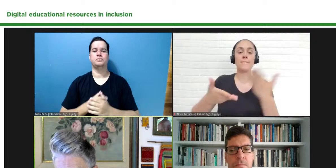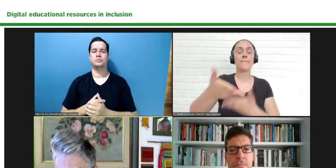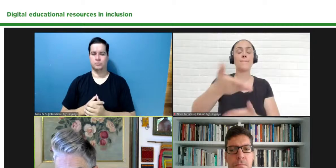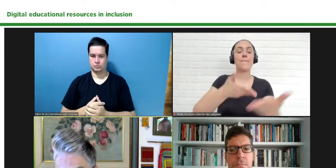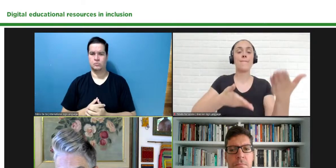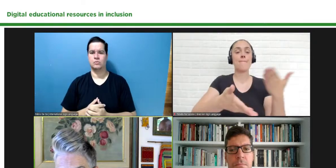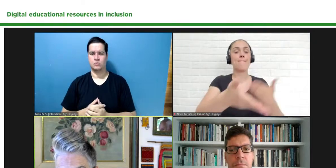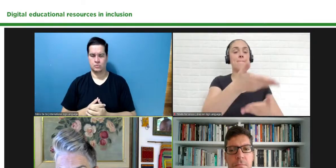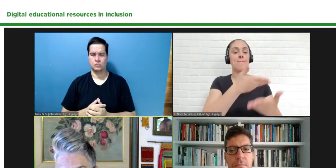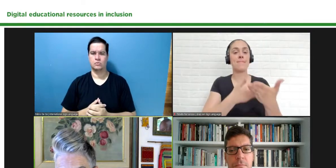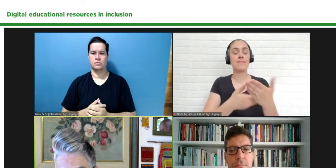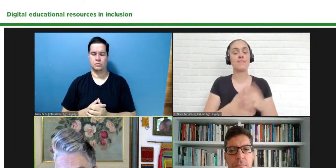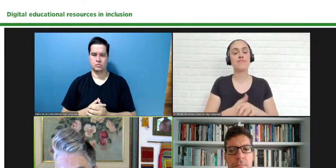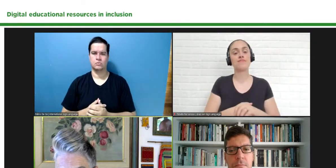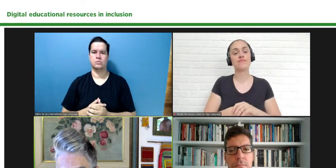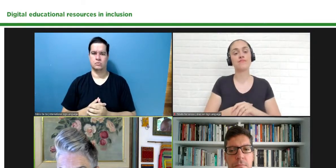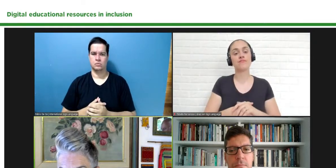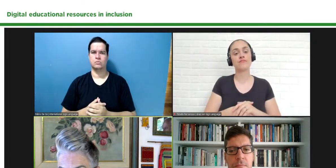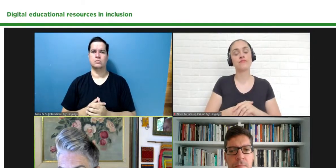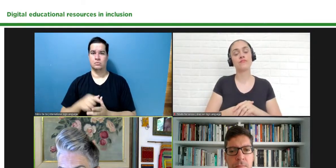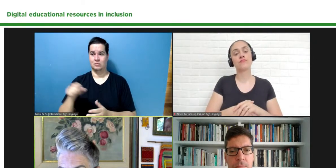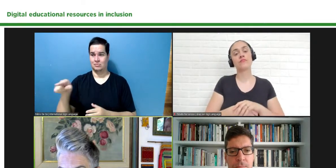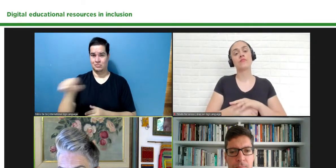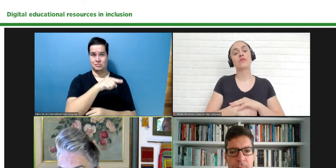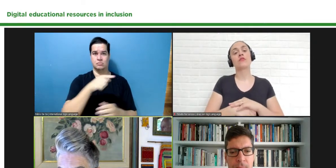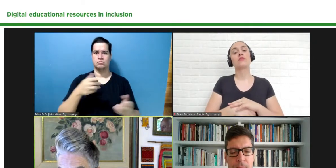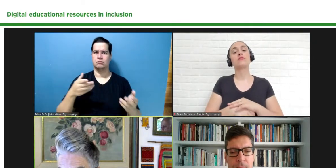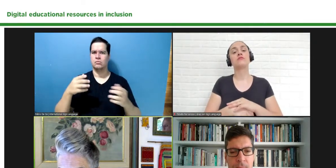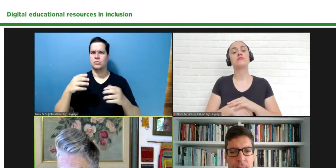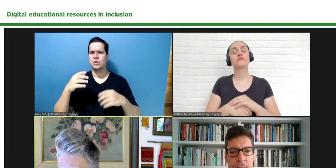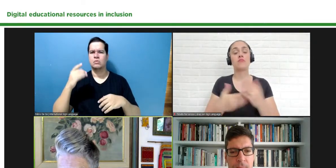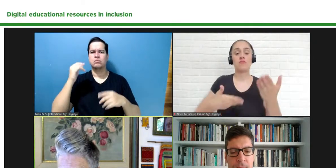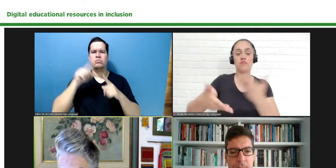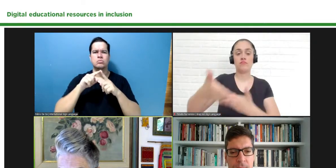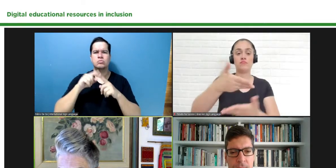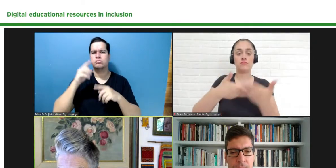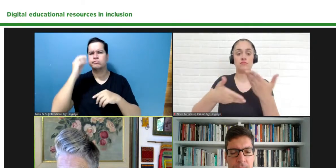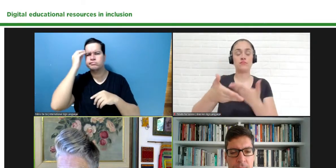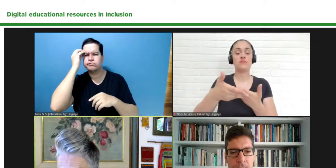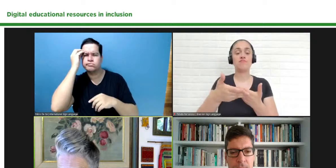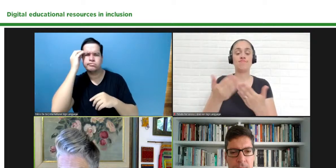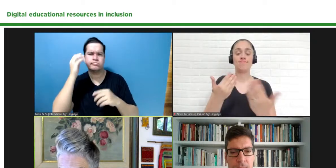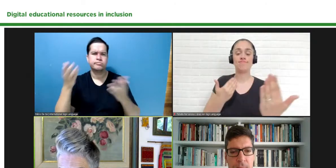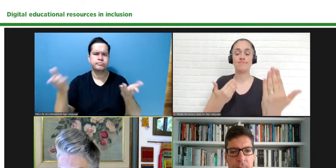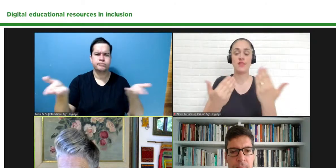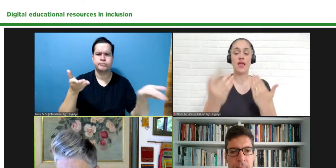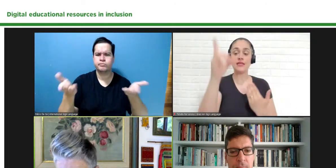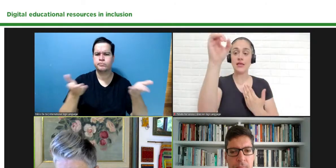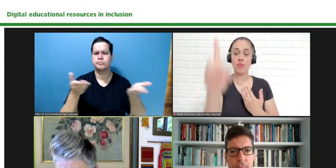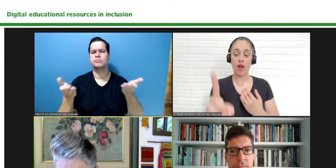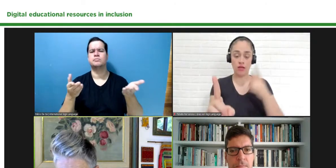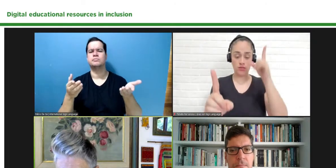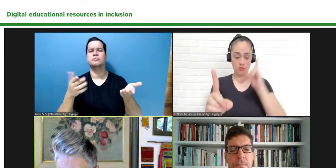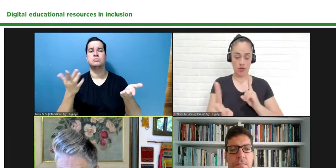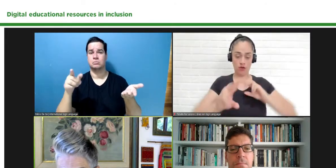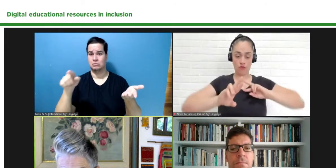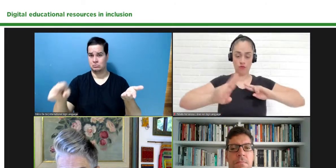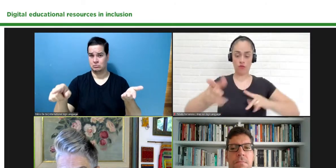I will repeat. Only when all modes of communication interact with one another, which is still